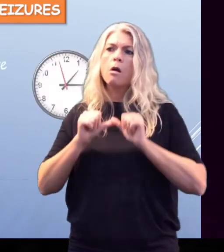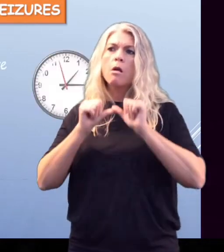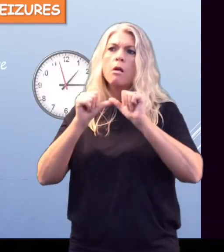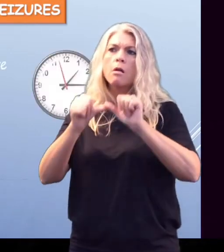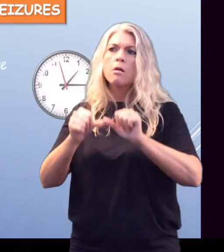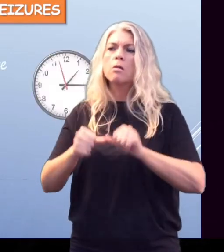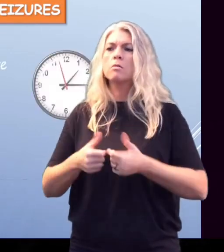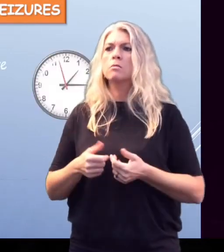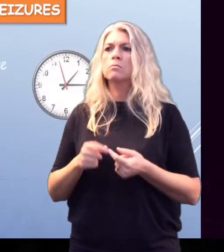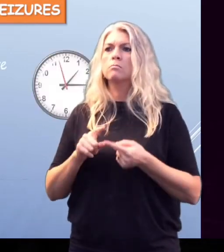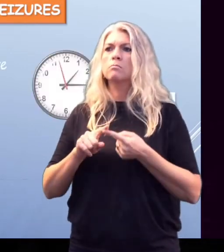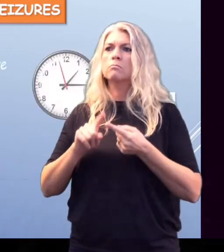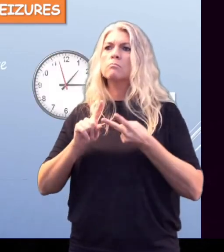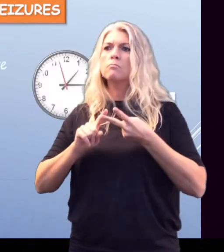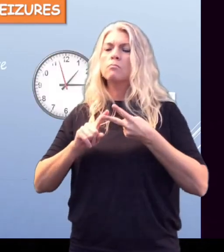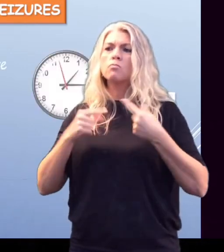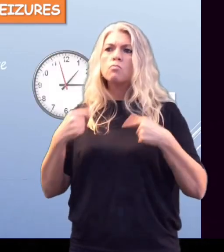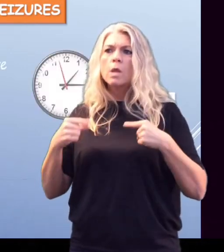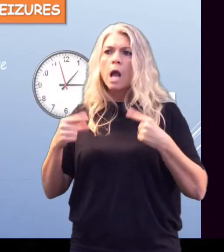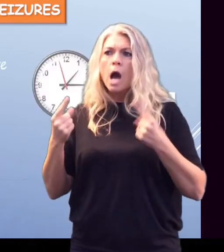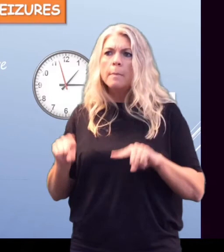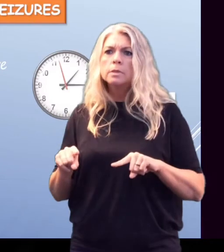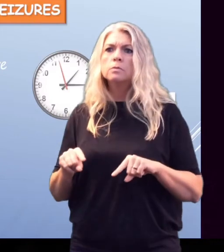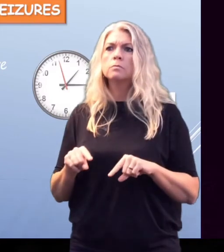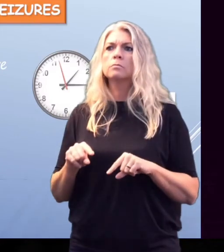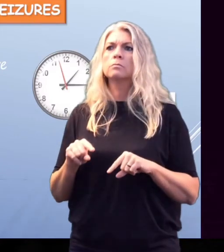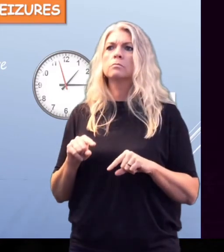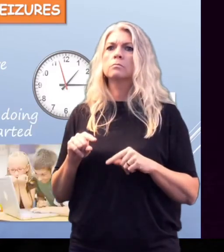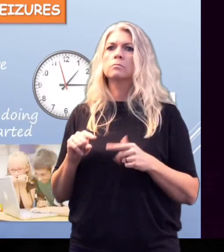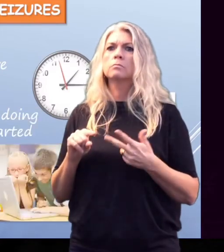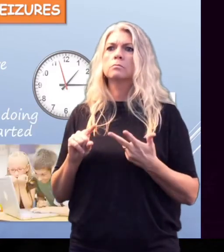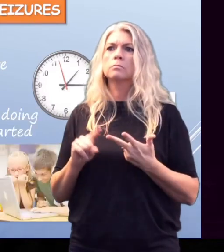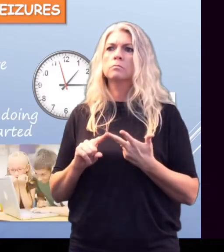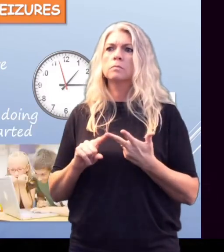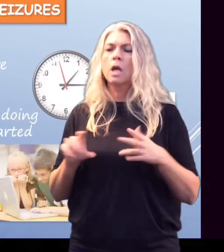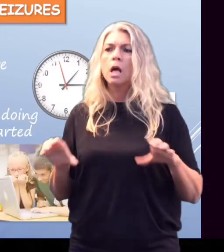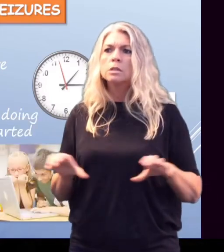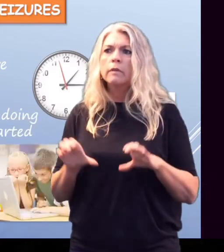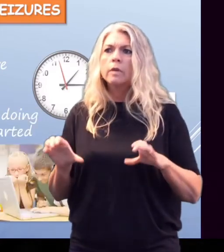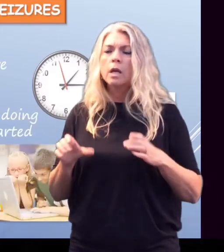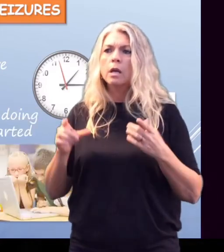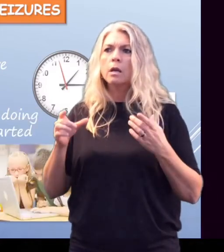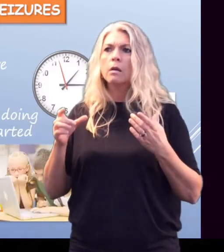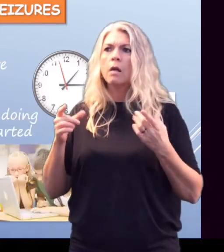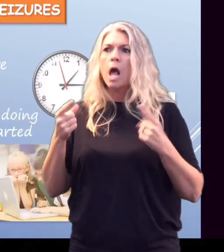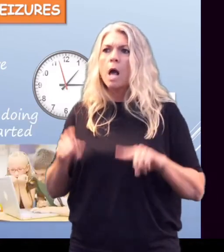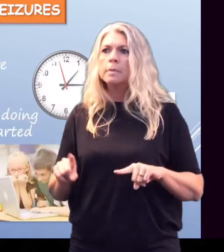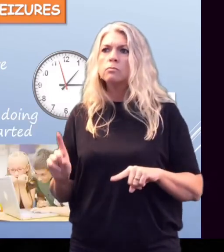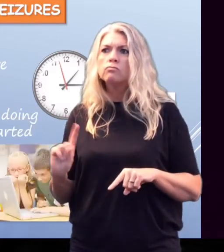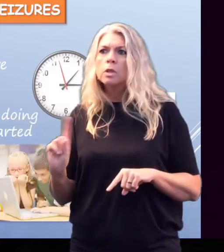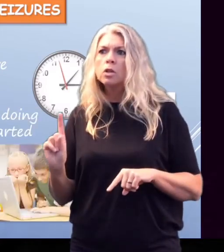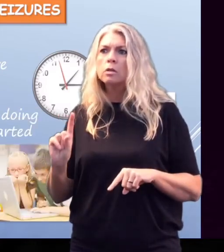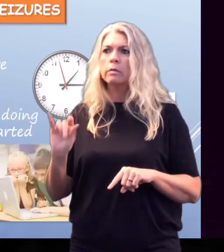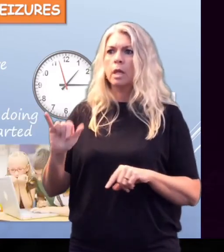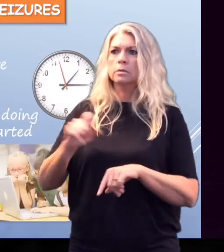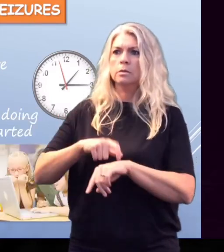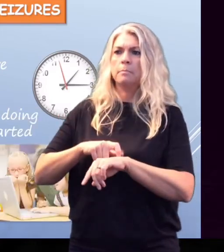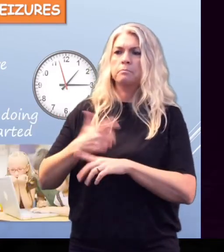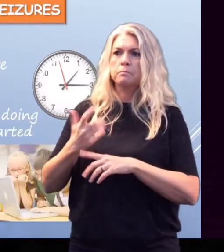lasted, when the seizure occurred, activities that the child was doing when the seizure